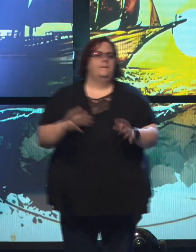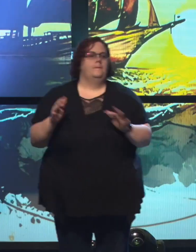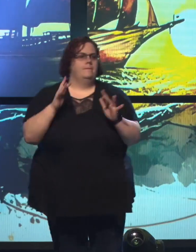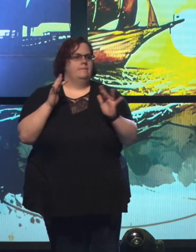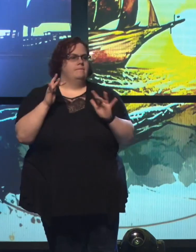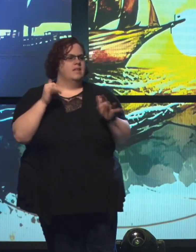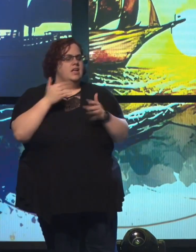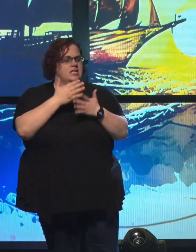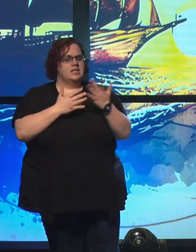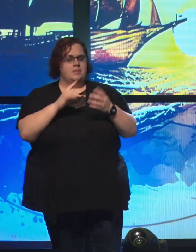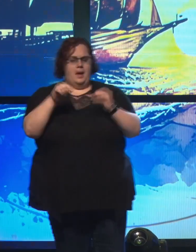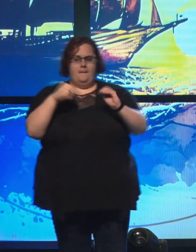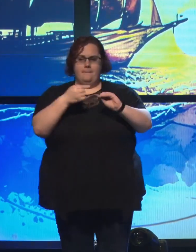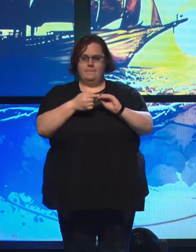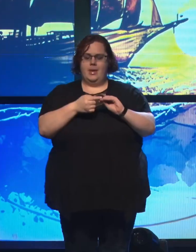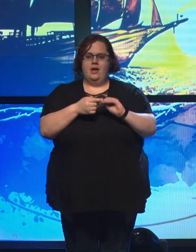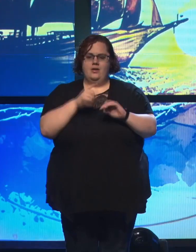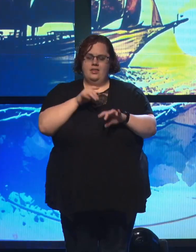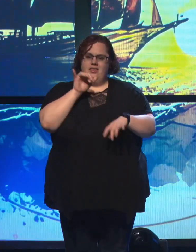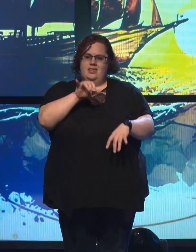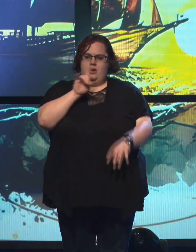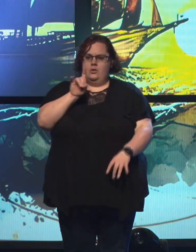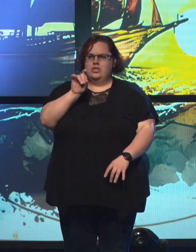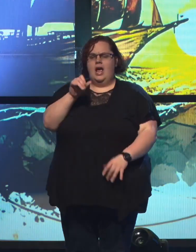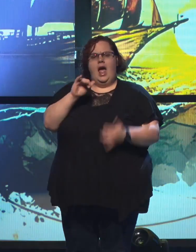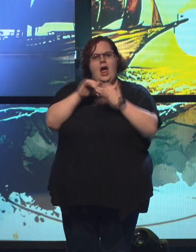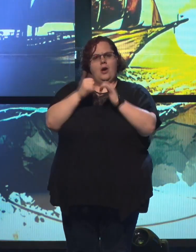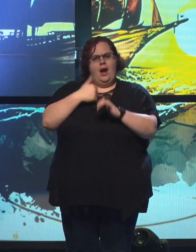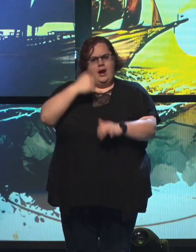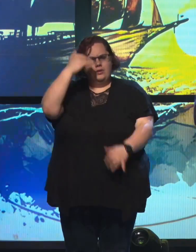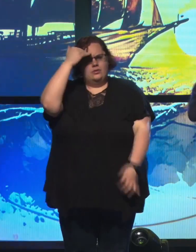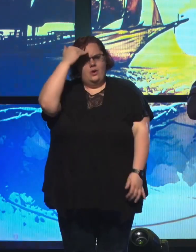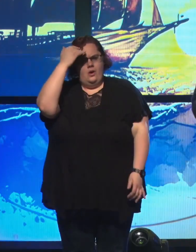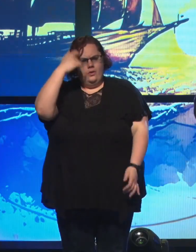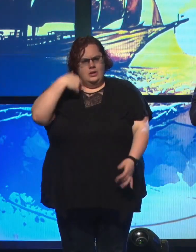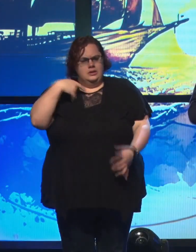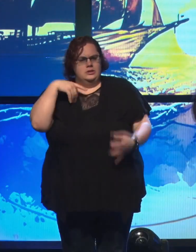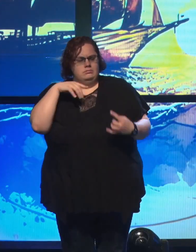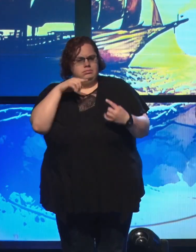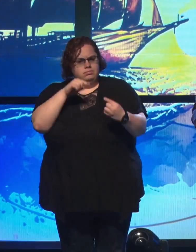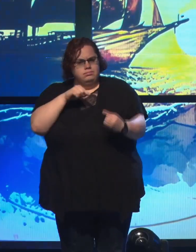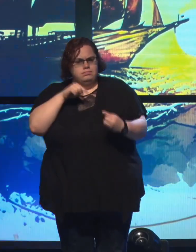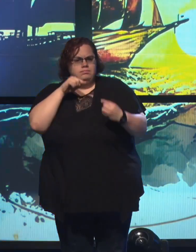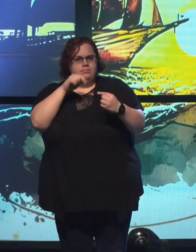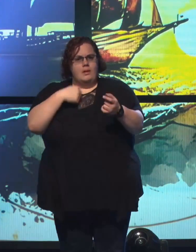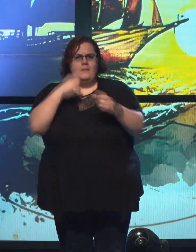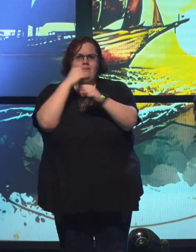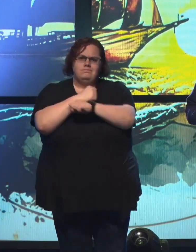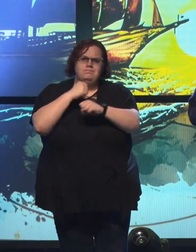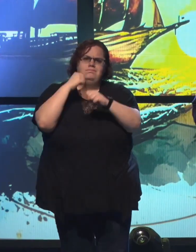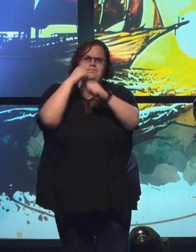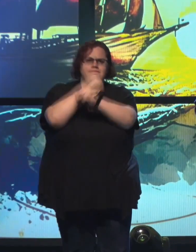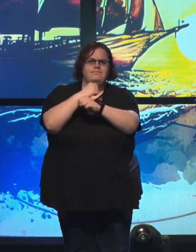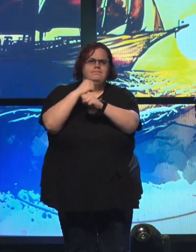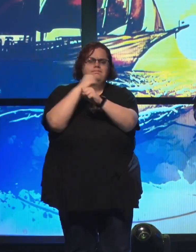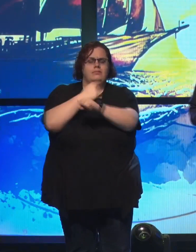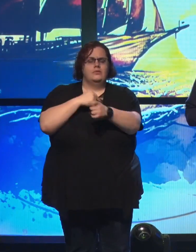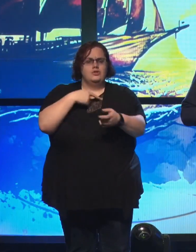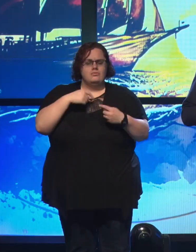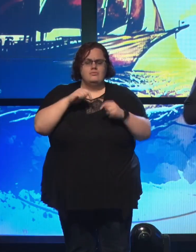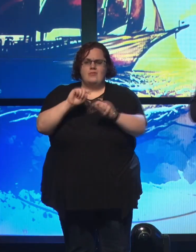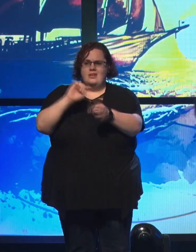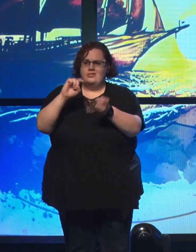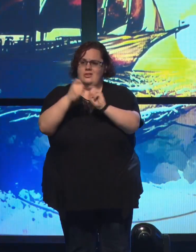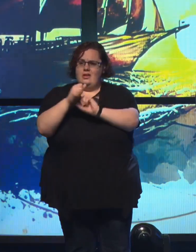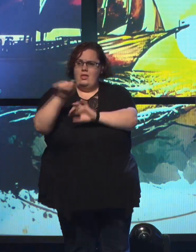Right? There's something about that question, like, how do I know? And there's this tension, and we fight and we fight and we fight, and we try to change